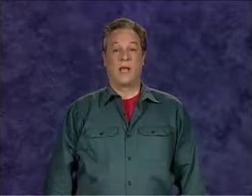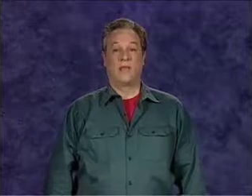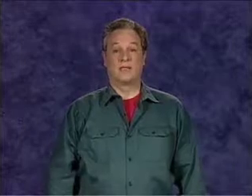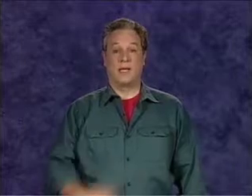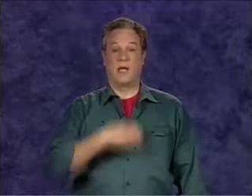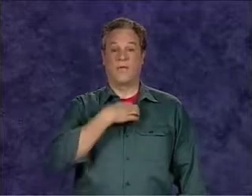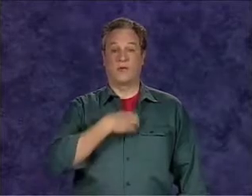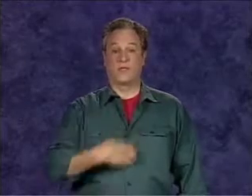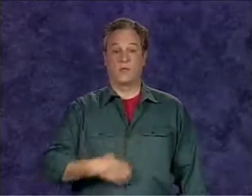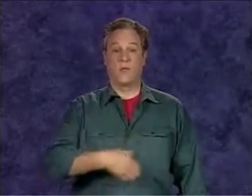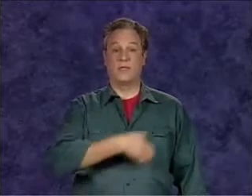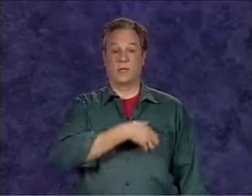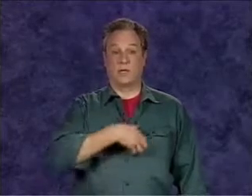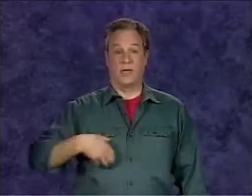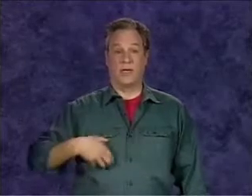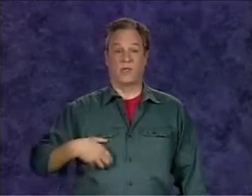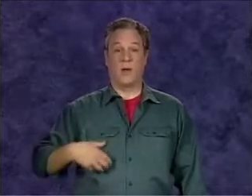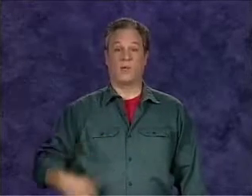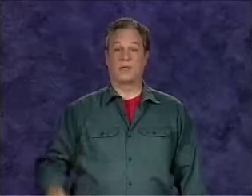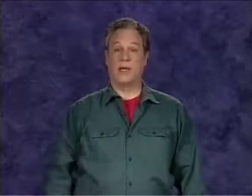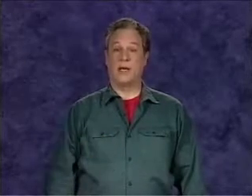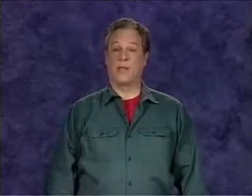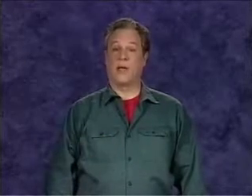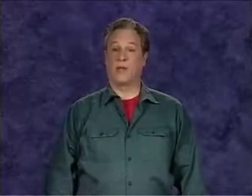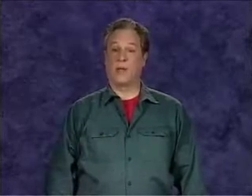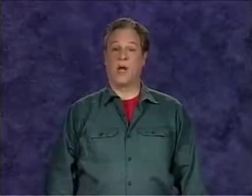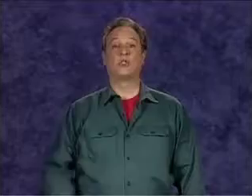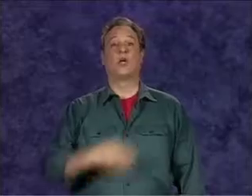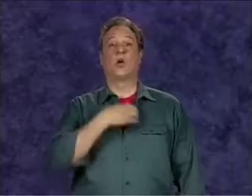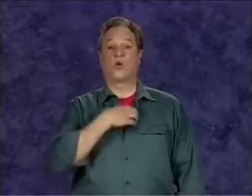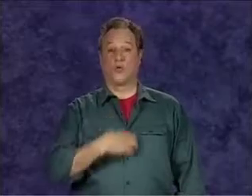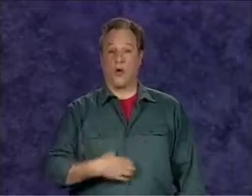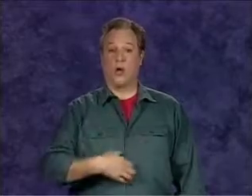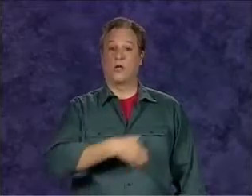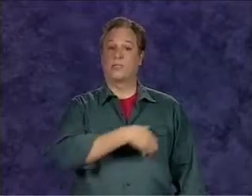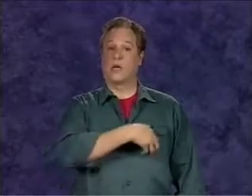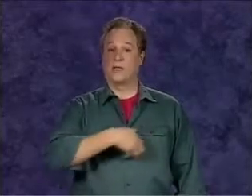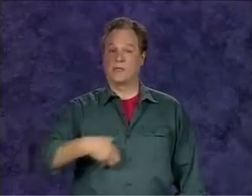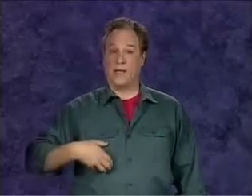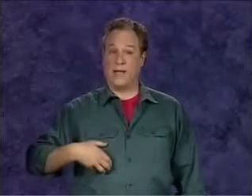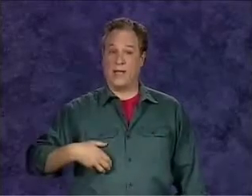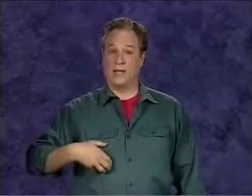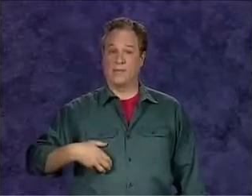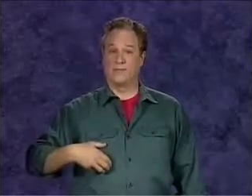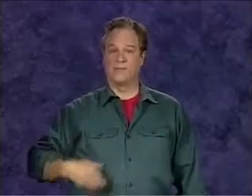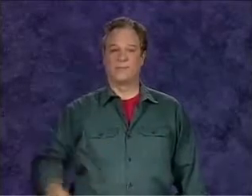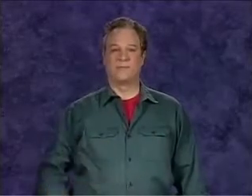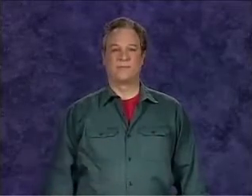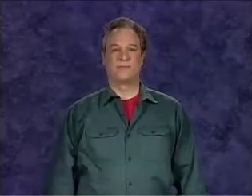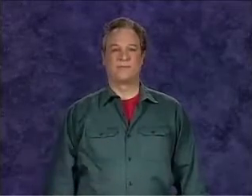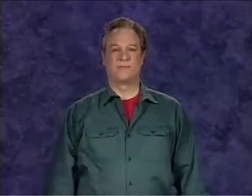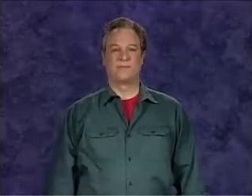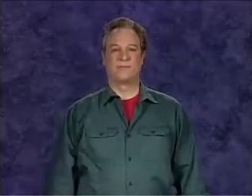The sign for Switzerland is represented by the large cross on its flag.